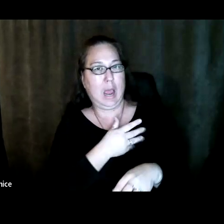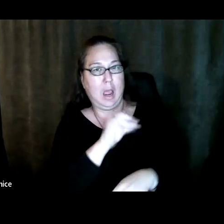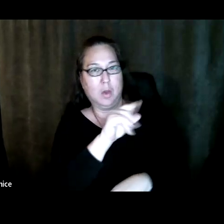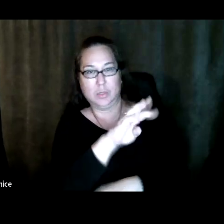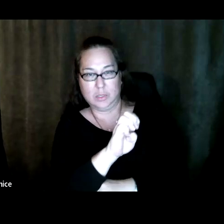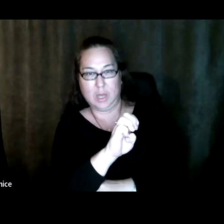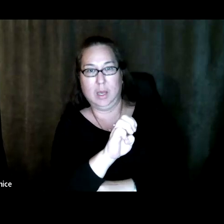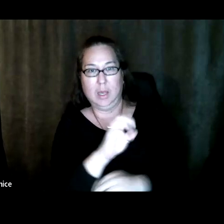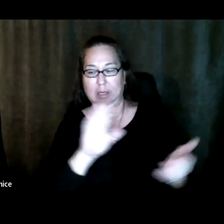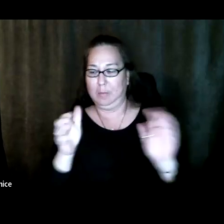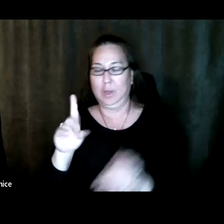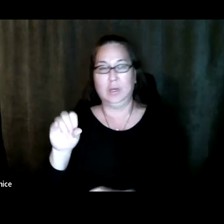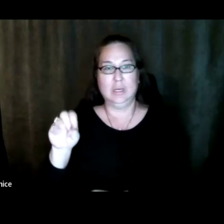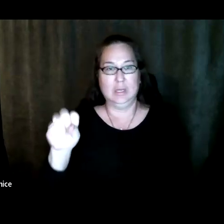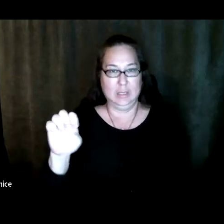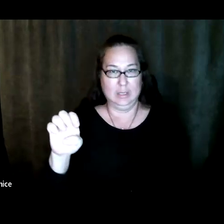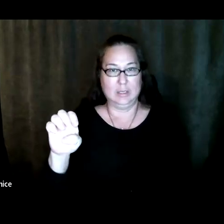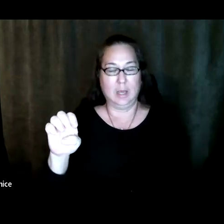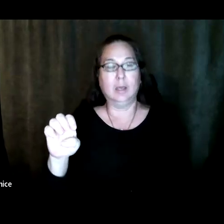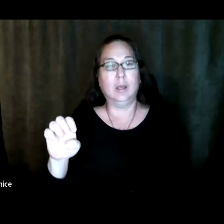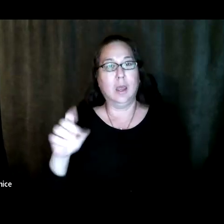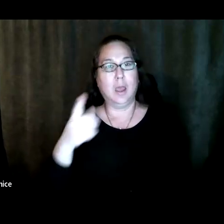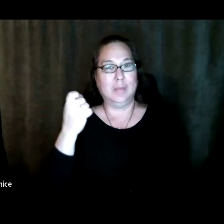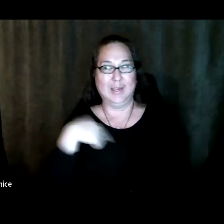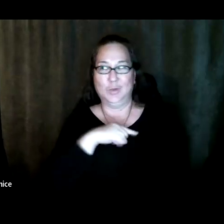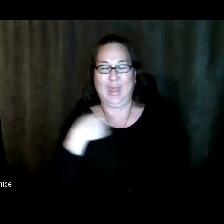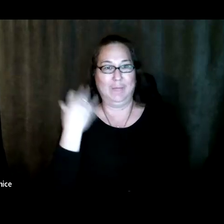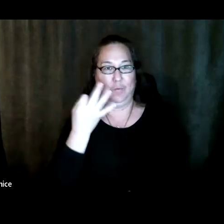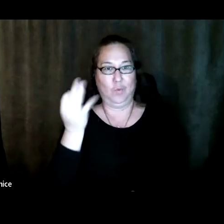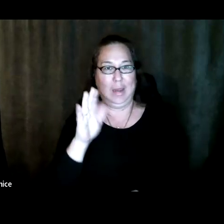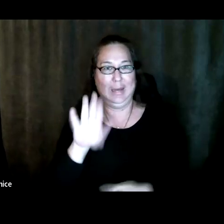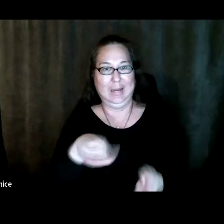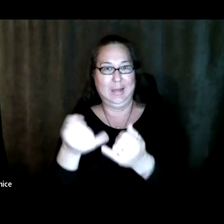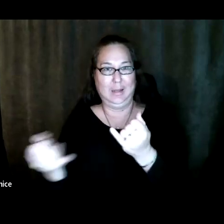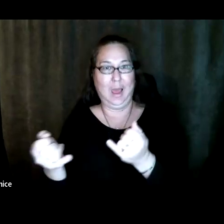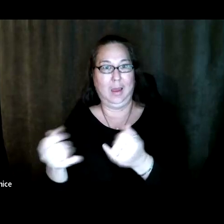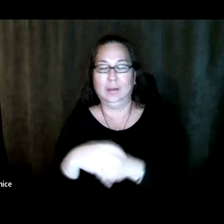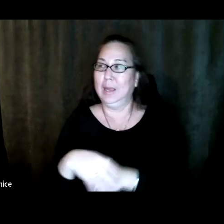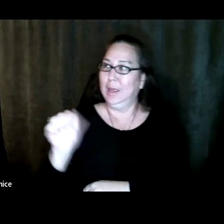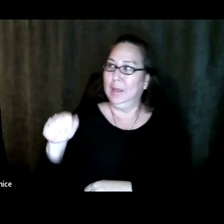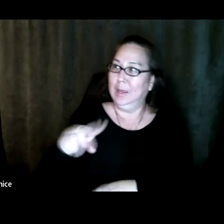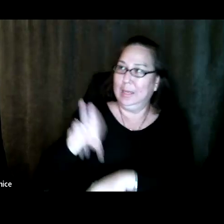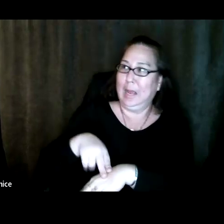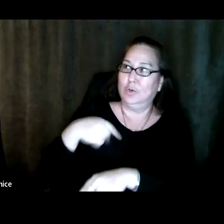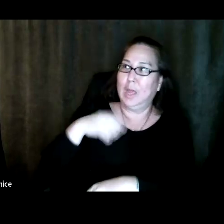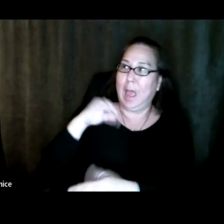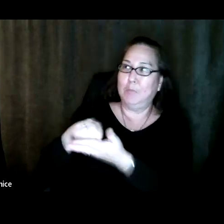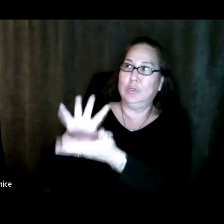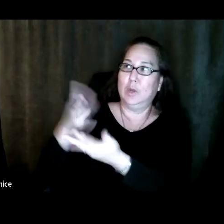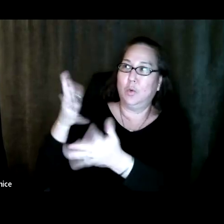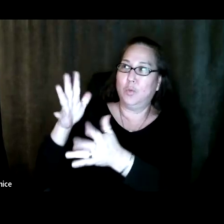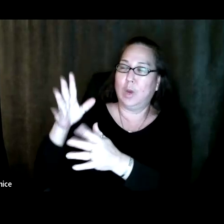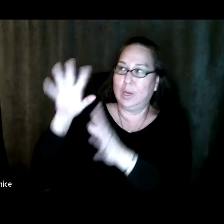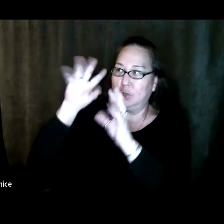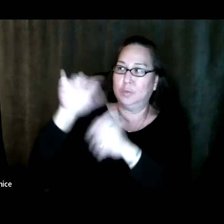could just make sure to look into that, particularly since there is a Friday deadline coming up. Absolutely. Made a note of it and it's being looked at. Thank you. And I just wanted